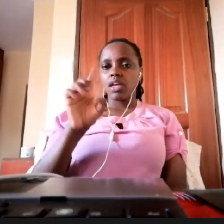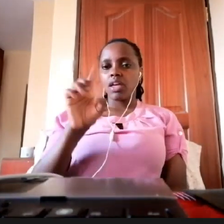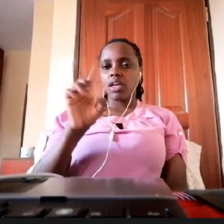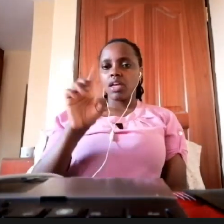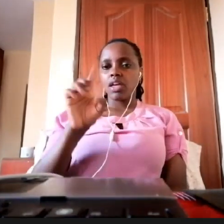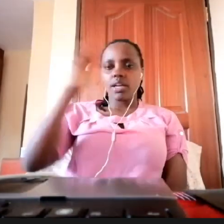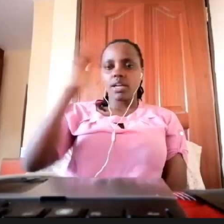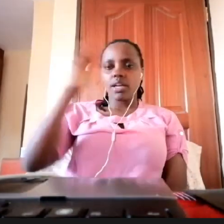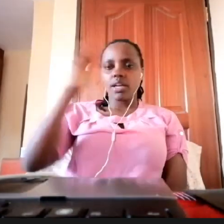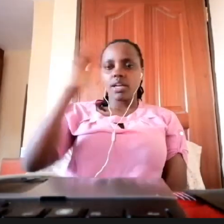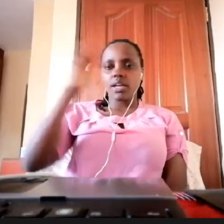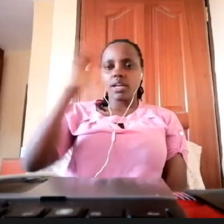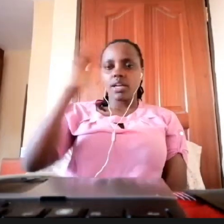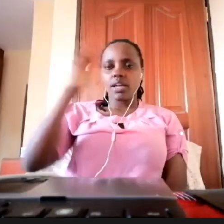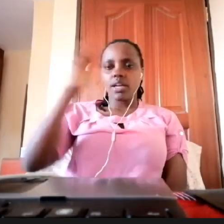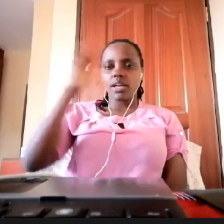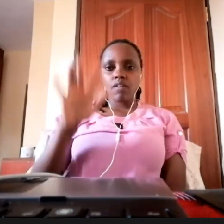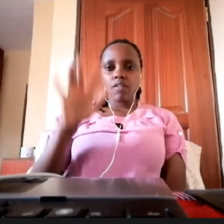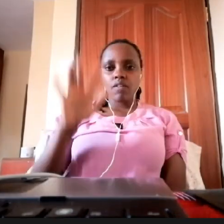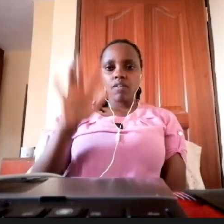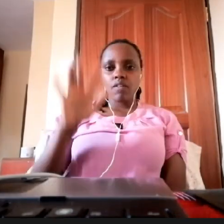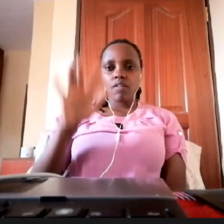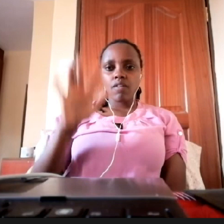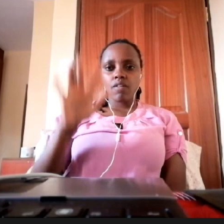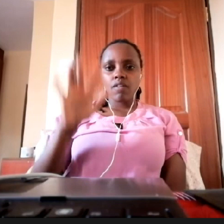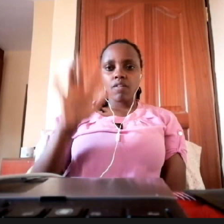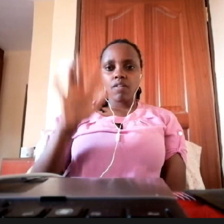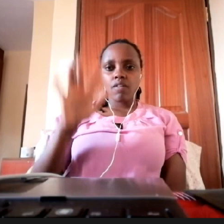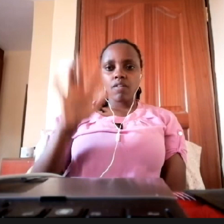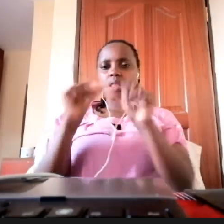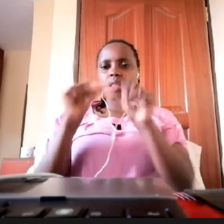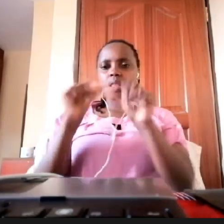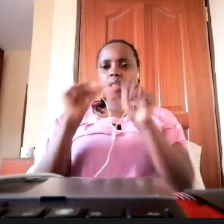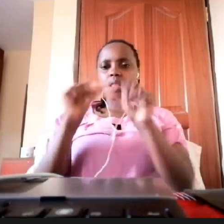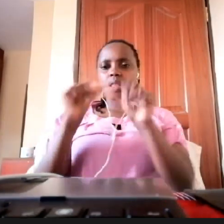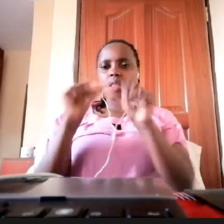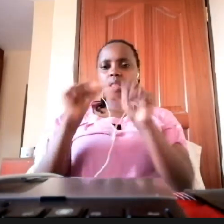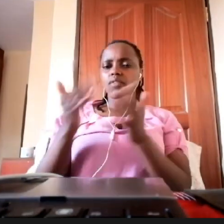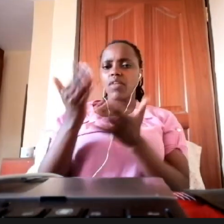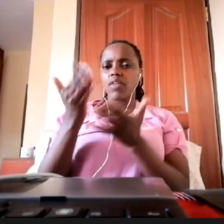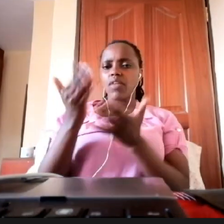get late. 5 minutes to just speak about overall